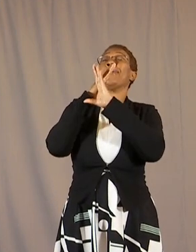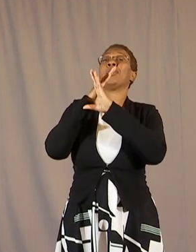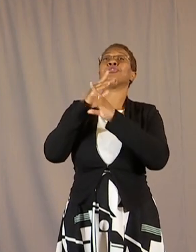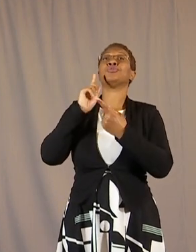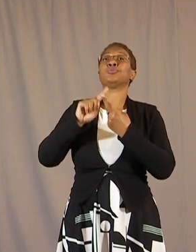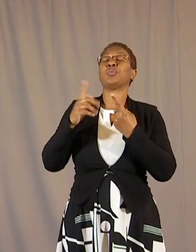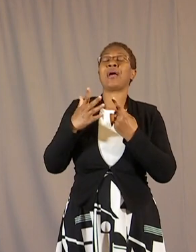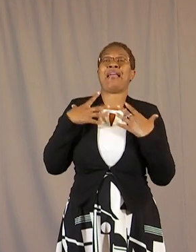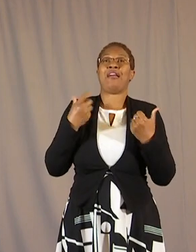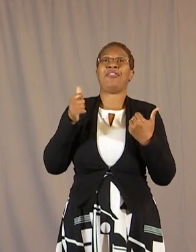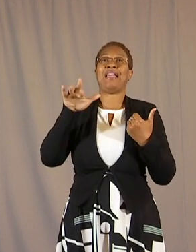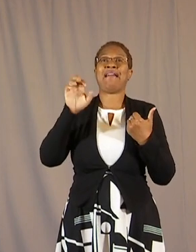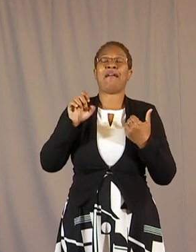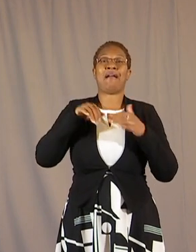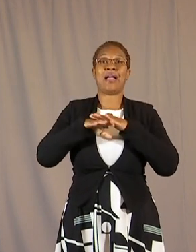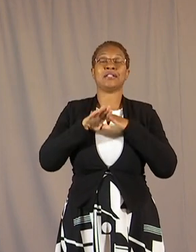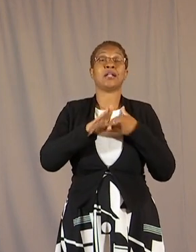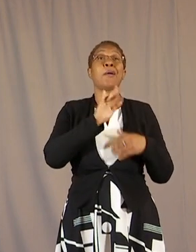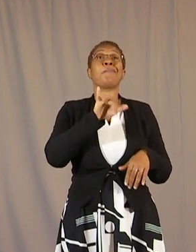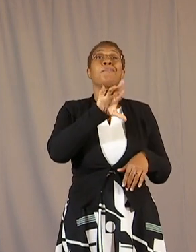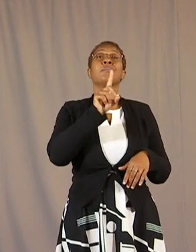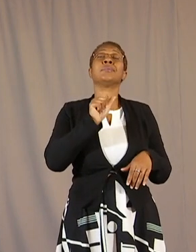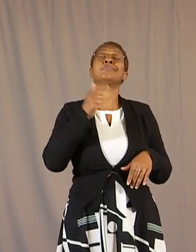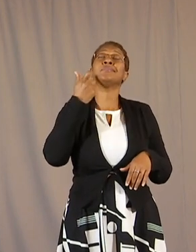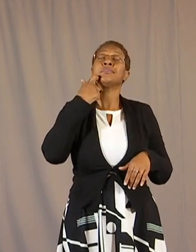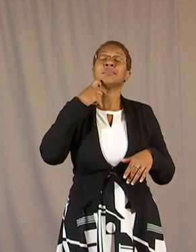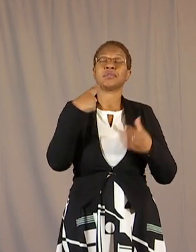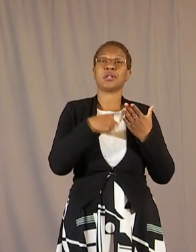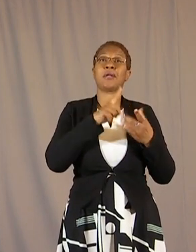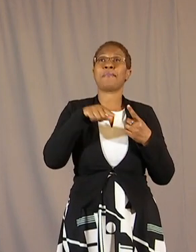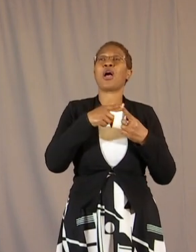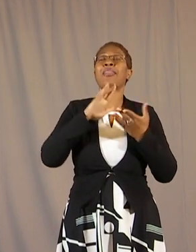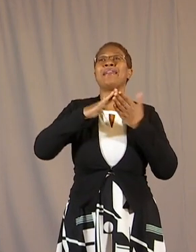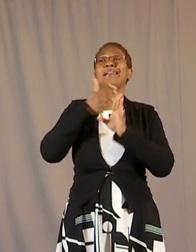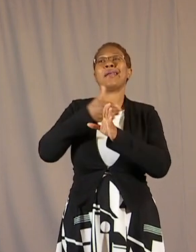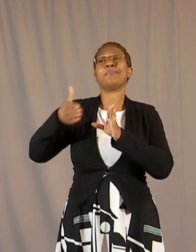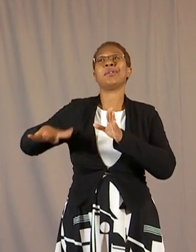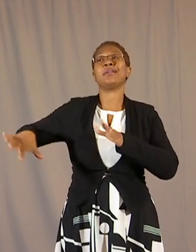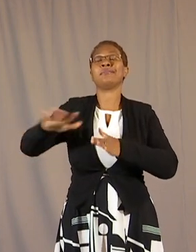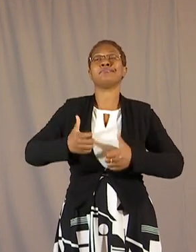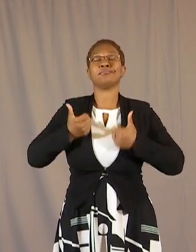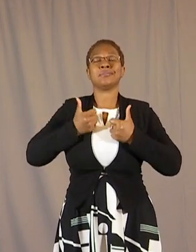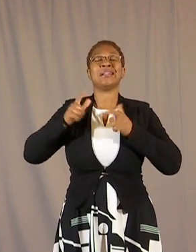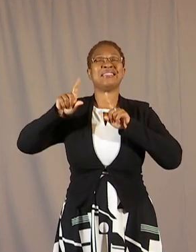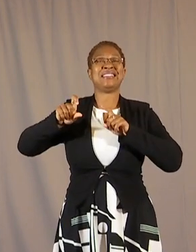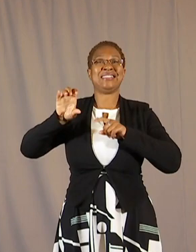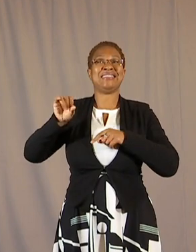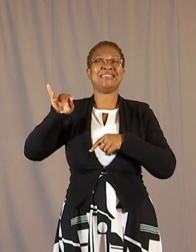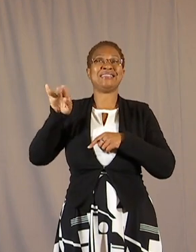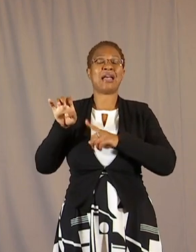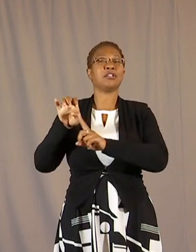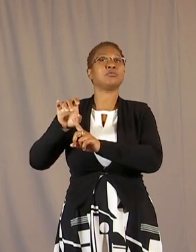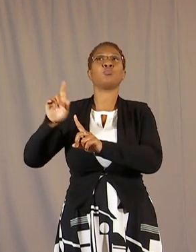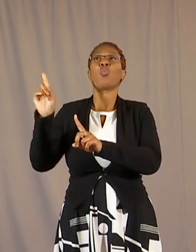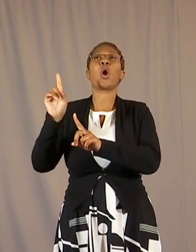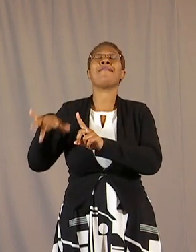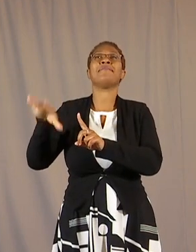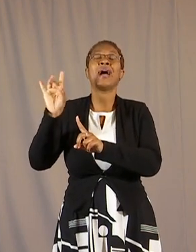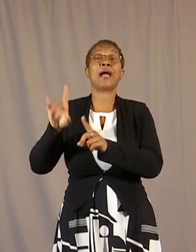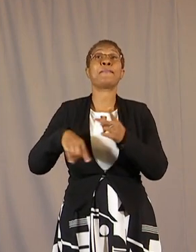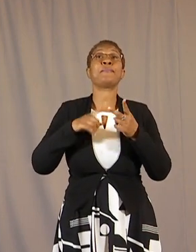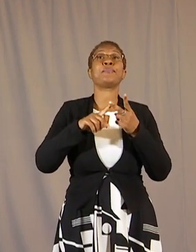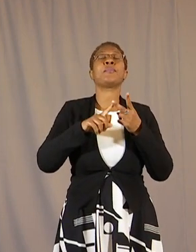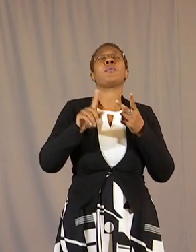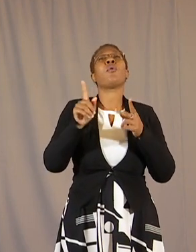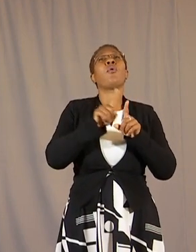access. I know that Brenda mentioned previously about the neighborhood testing sites. We also provided mobile health clinics. And all